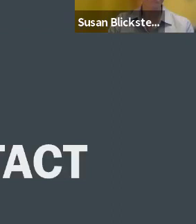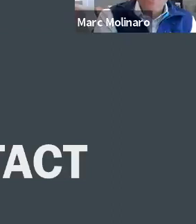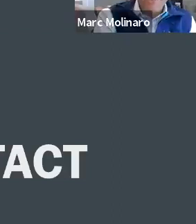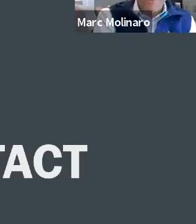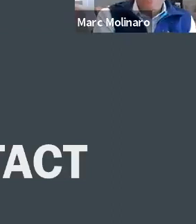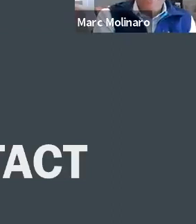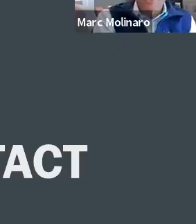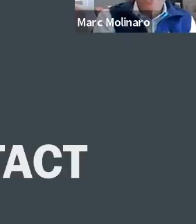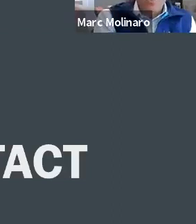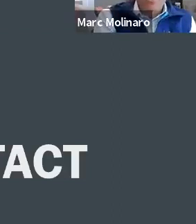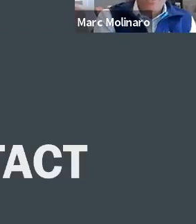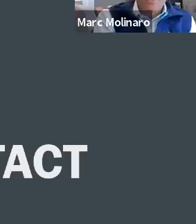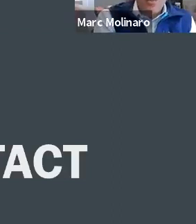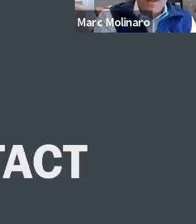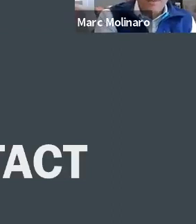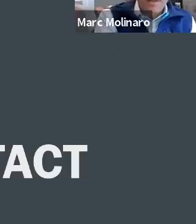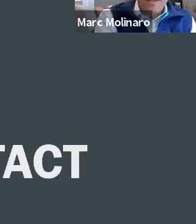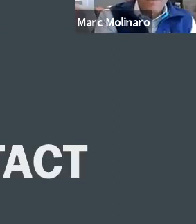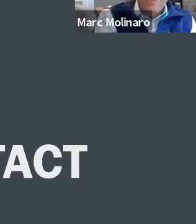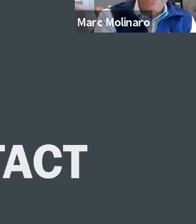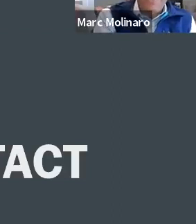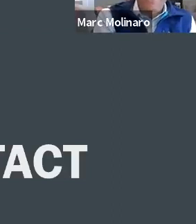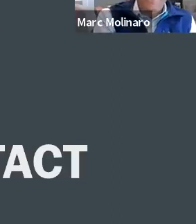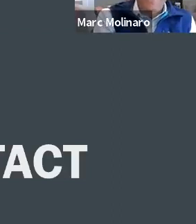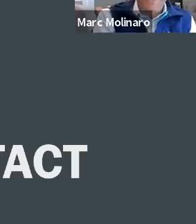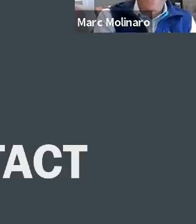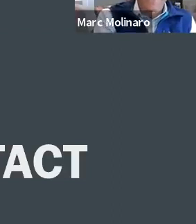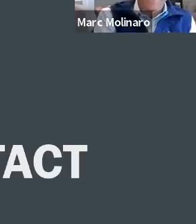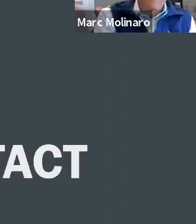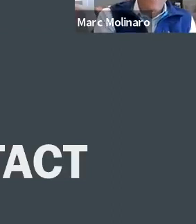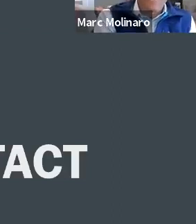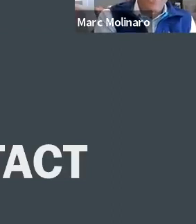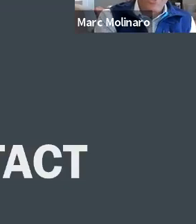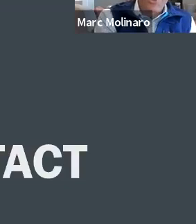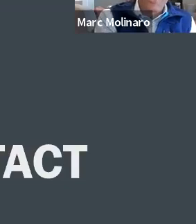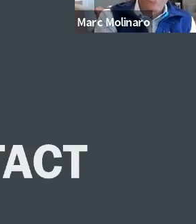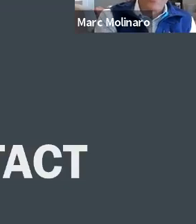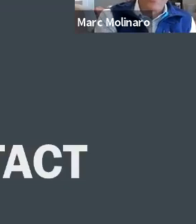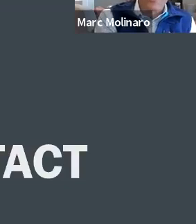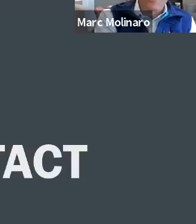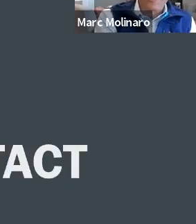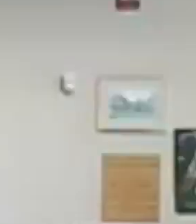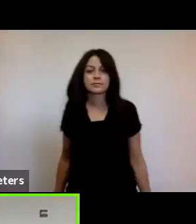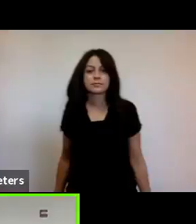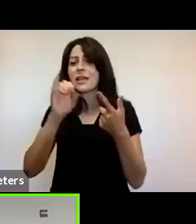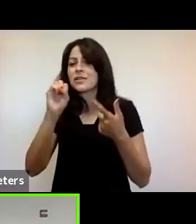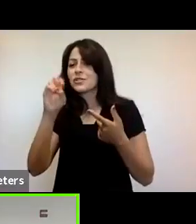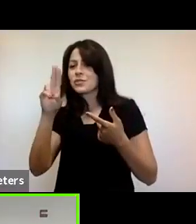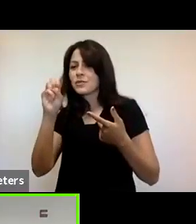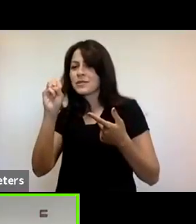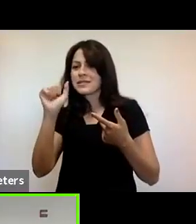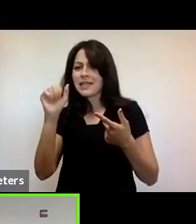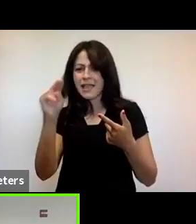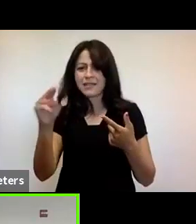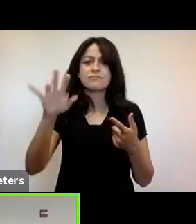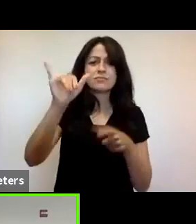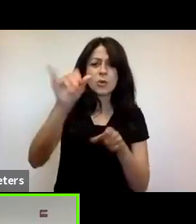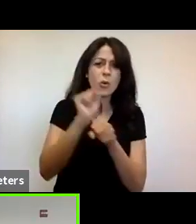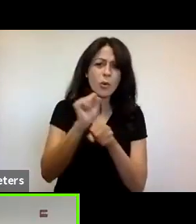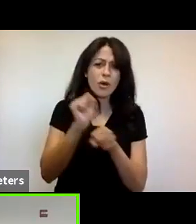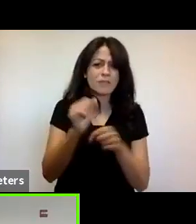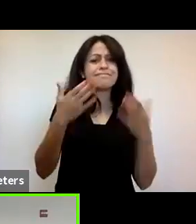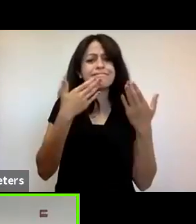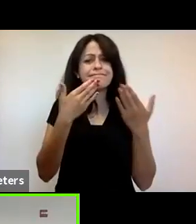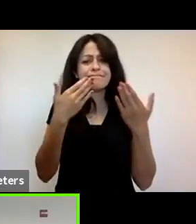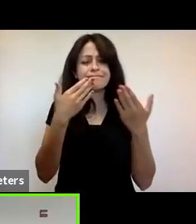I think with that, I'll thank you all as well. Thank the design team. Susan, thanks for your work in managing